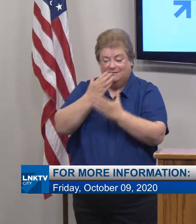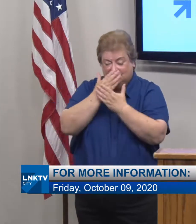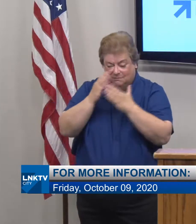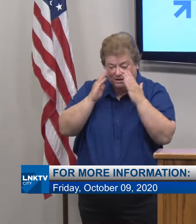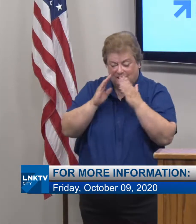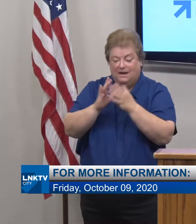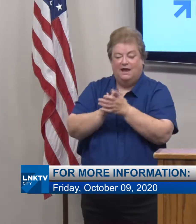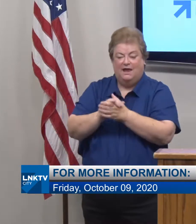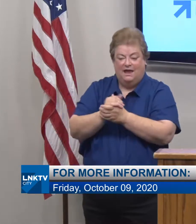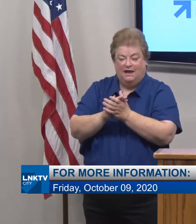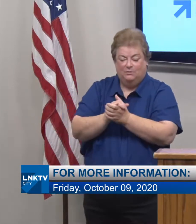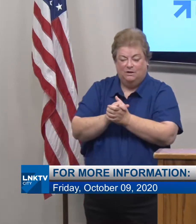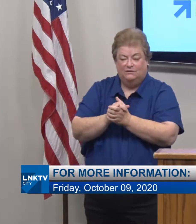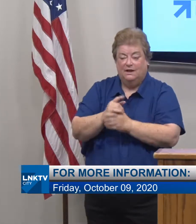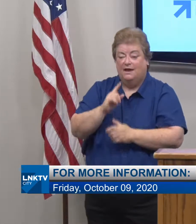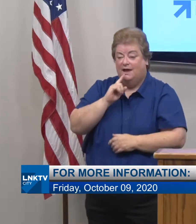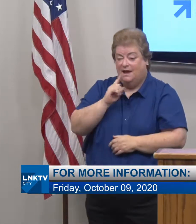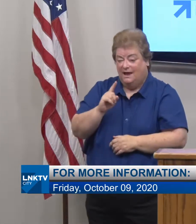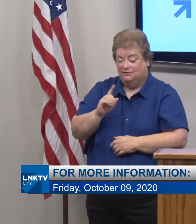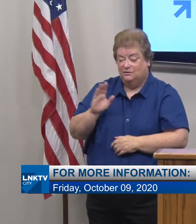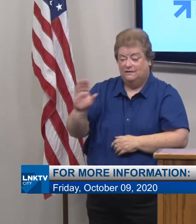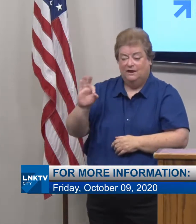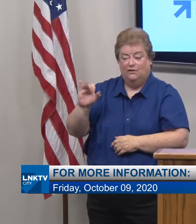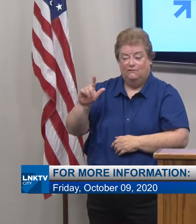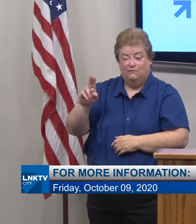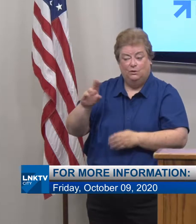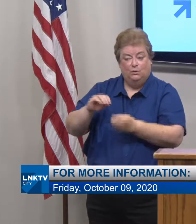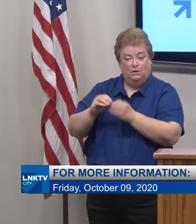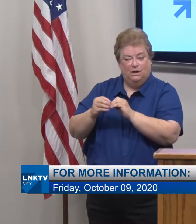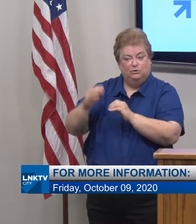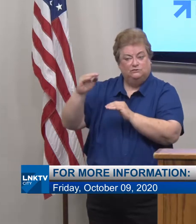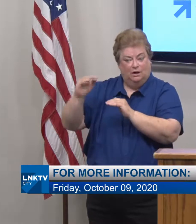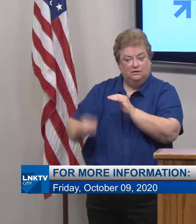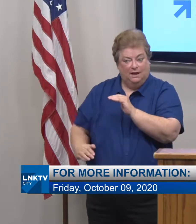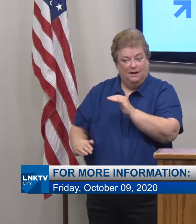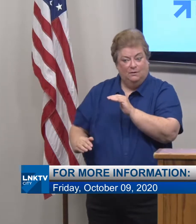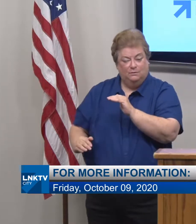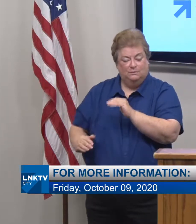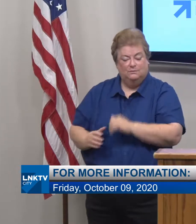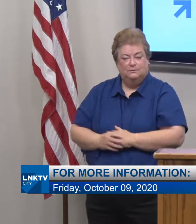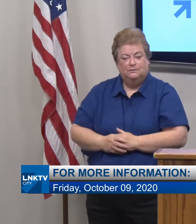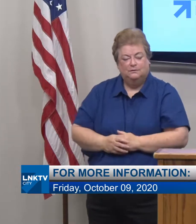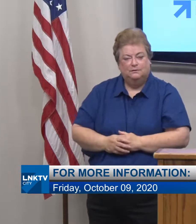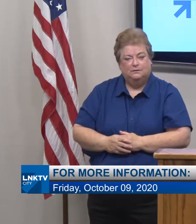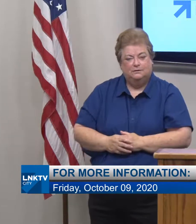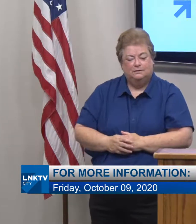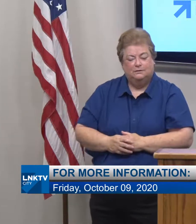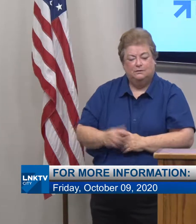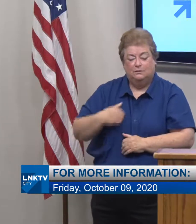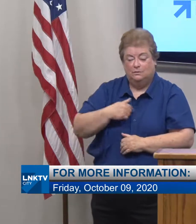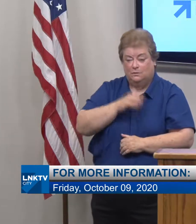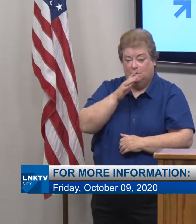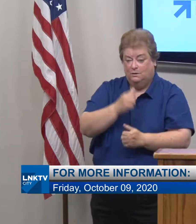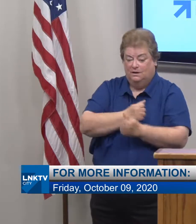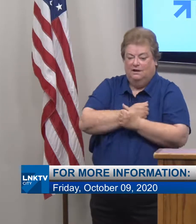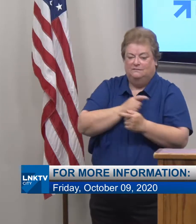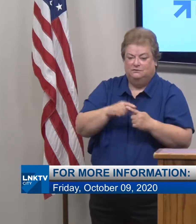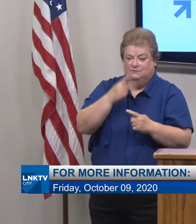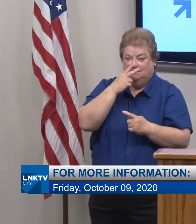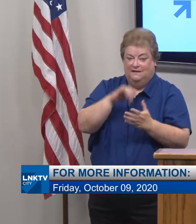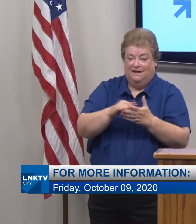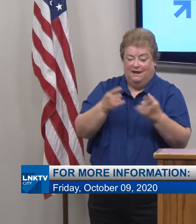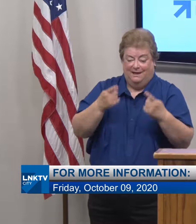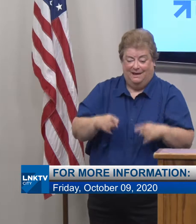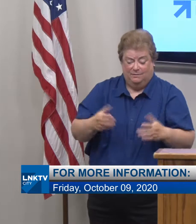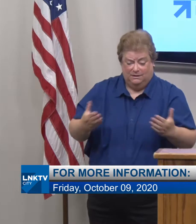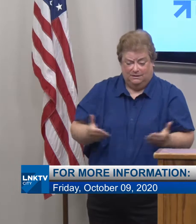washing, actually, their influenza rates are down. We would love to see that happen here, and